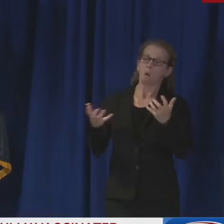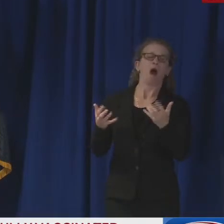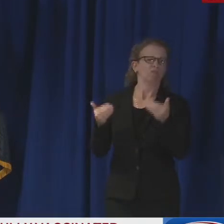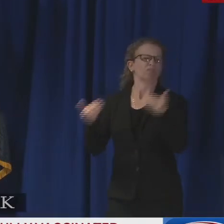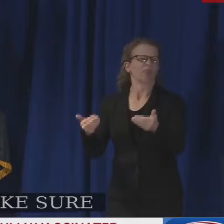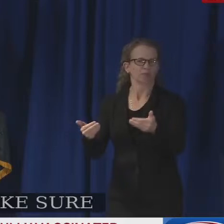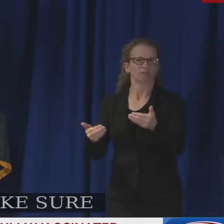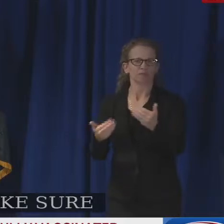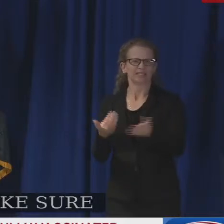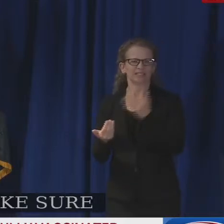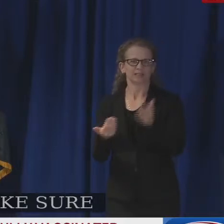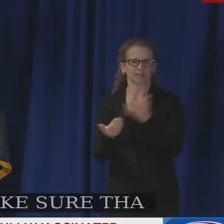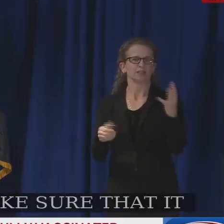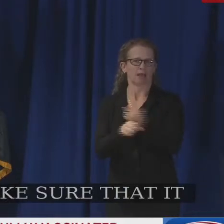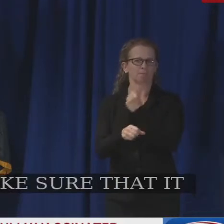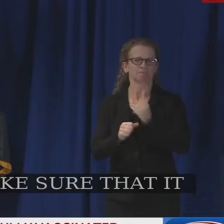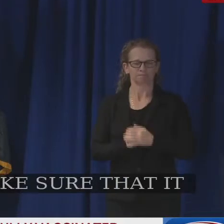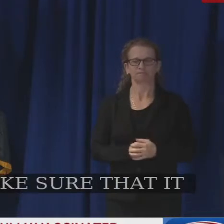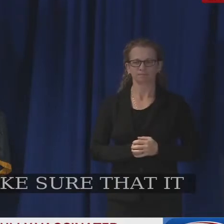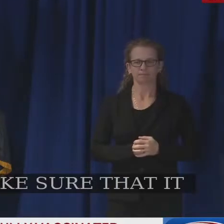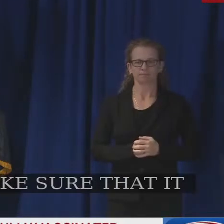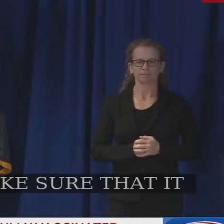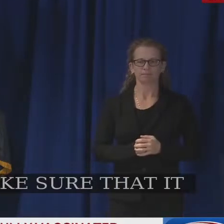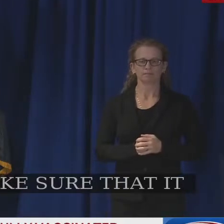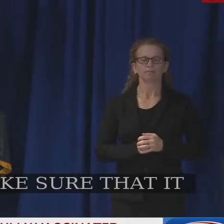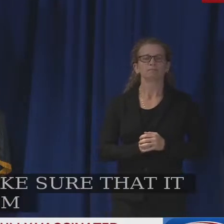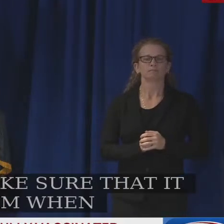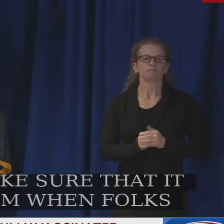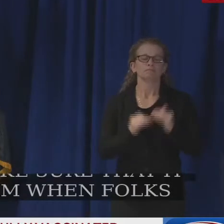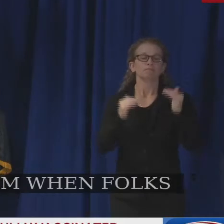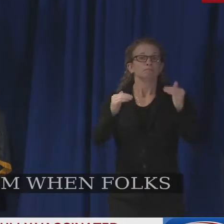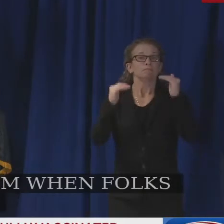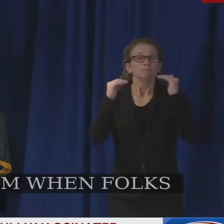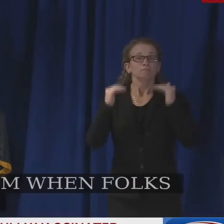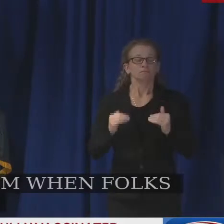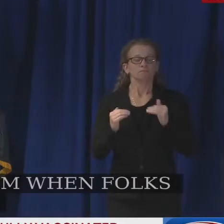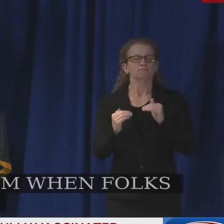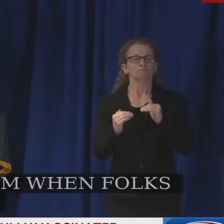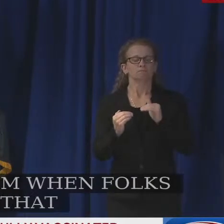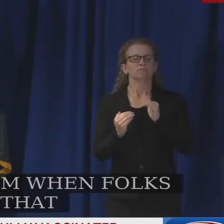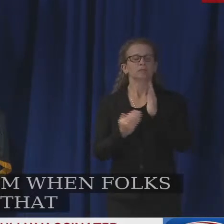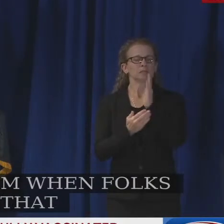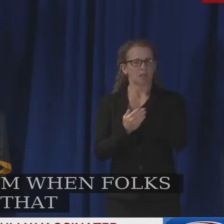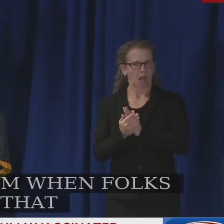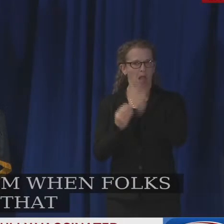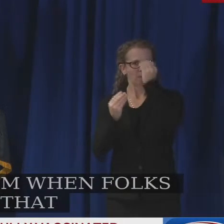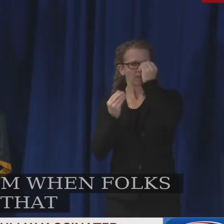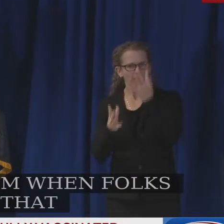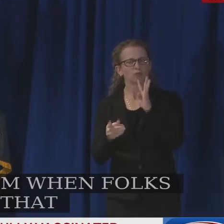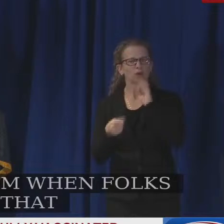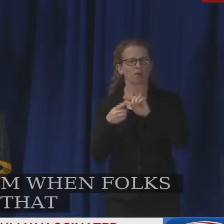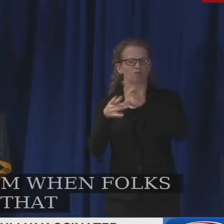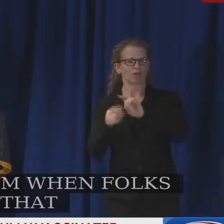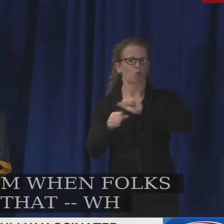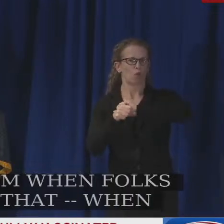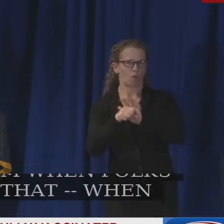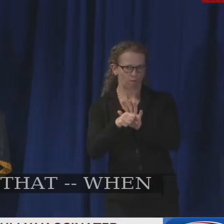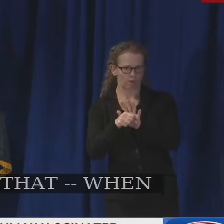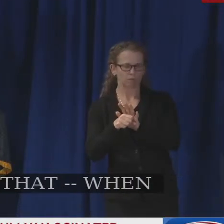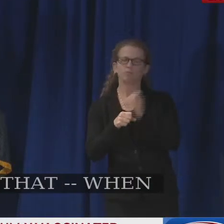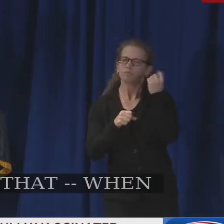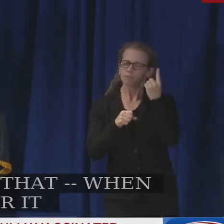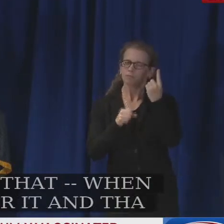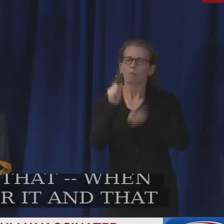that need and that demand. Couple things to talk about that are COVID related, mostly on the kind of the things that relate to